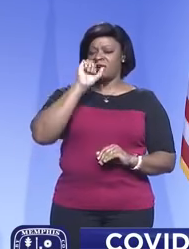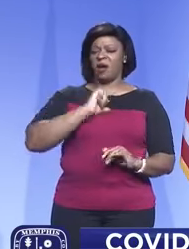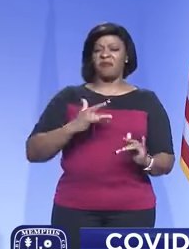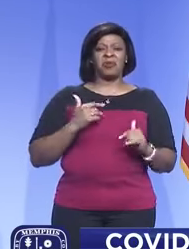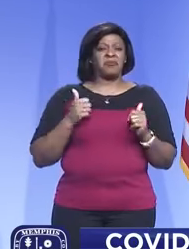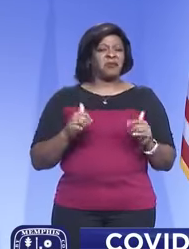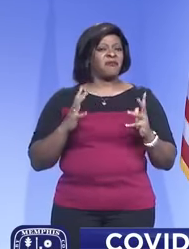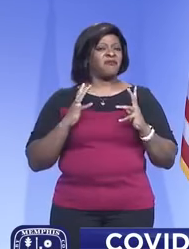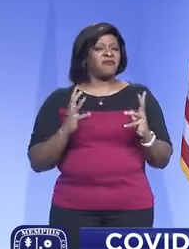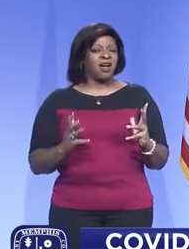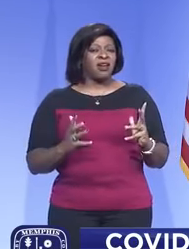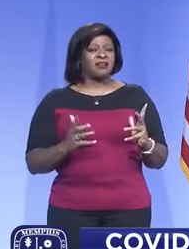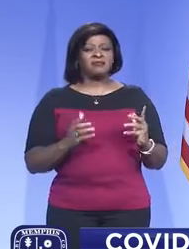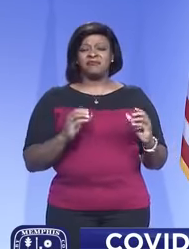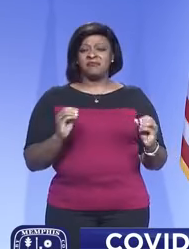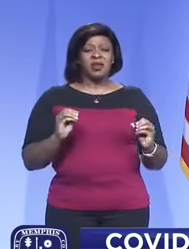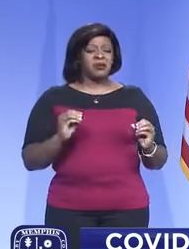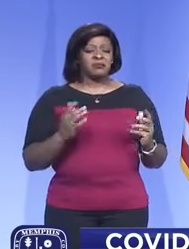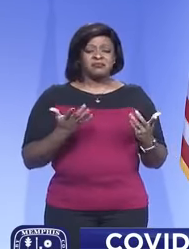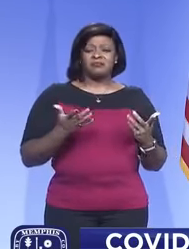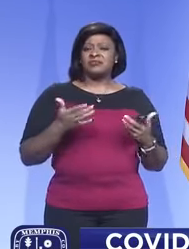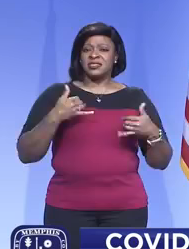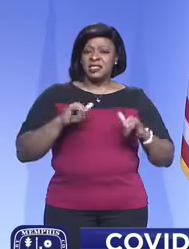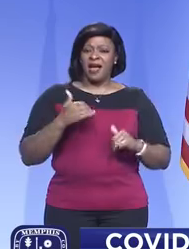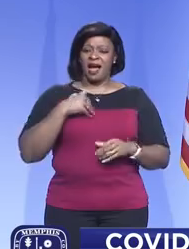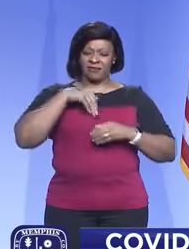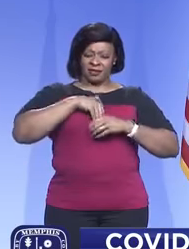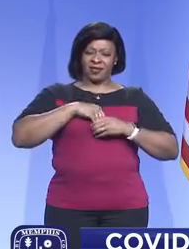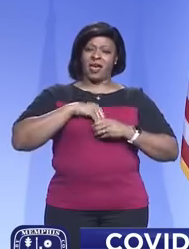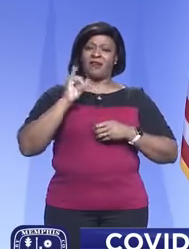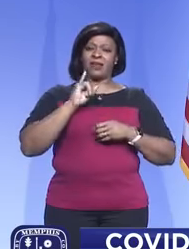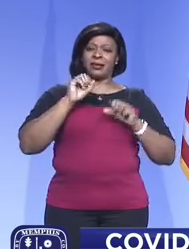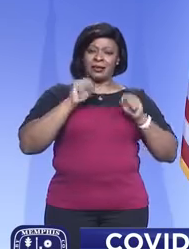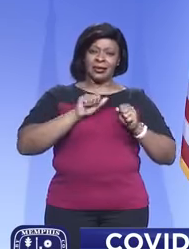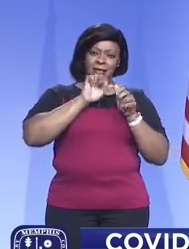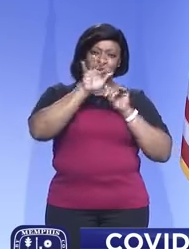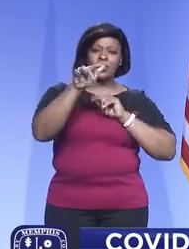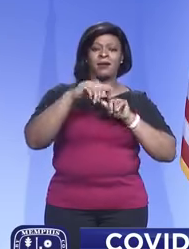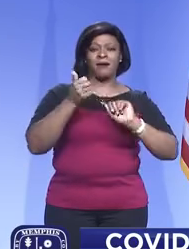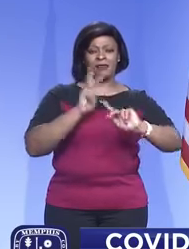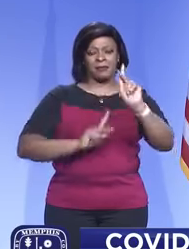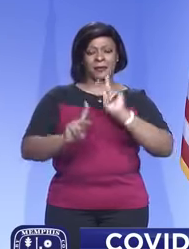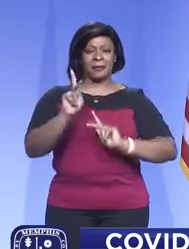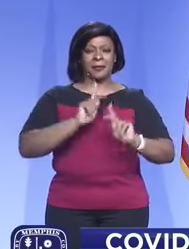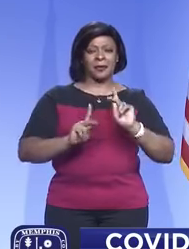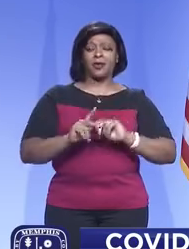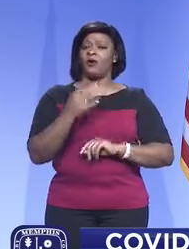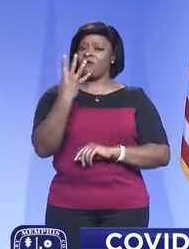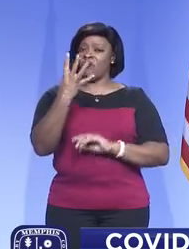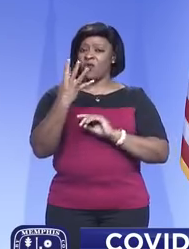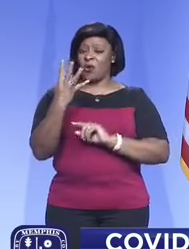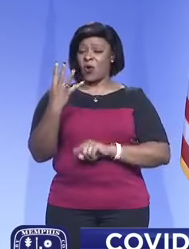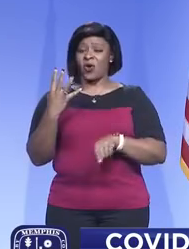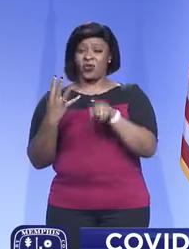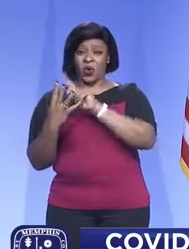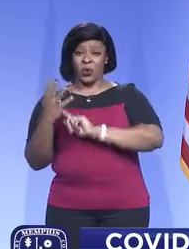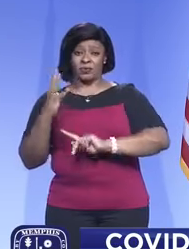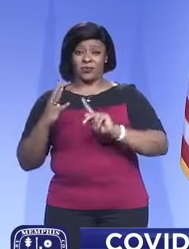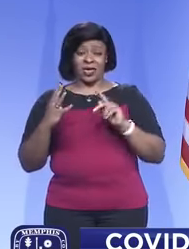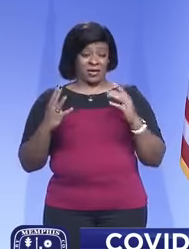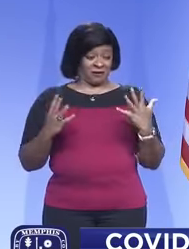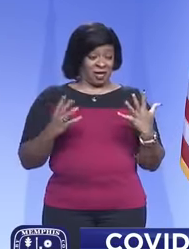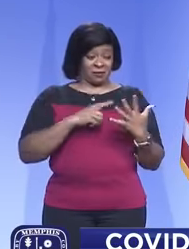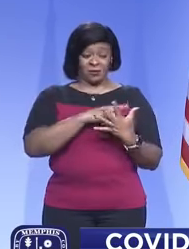people who have no symptoms but still are infectious and pose a risk to others. That means 4 out of 5